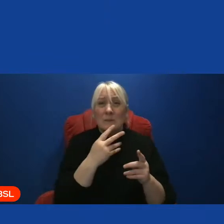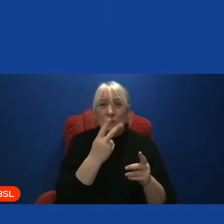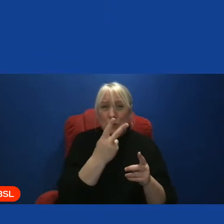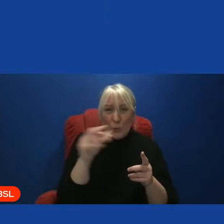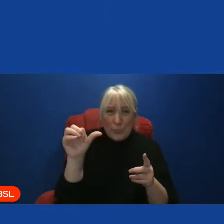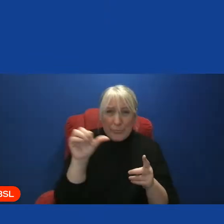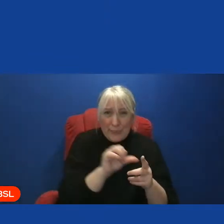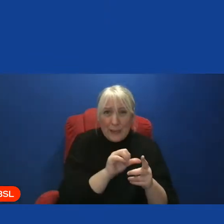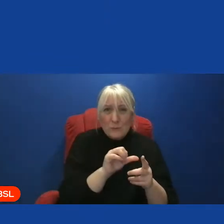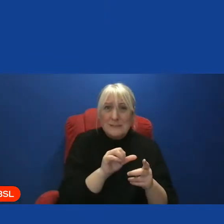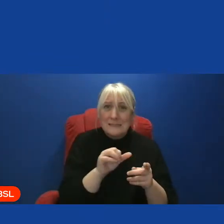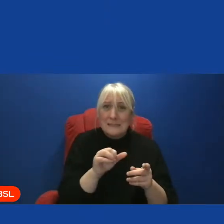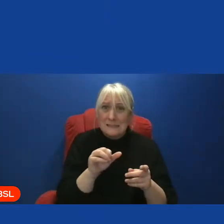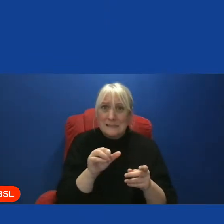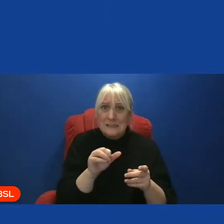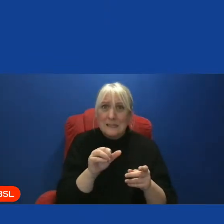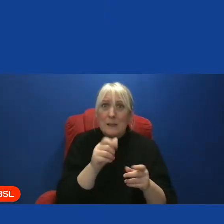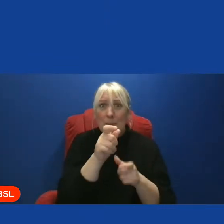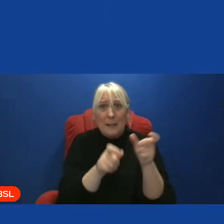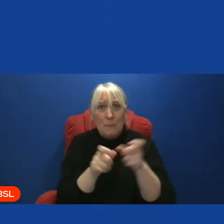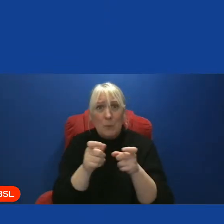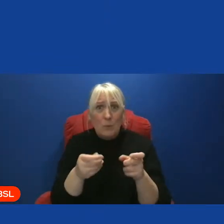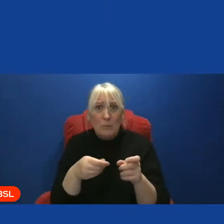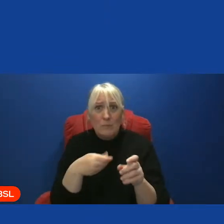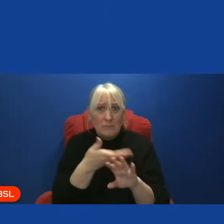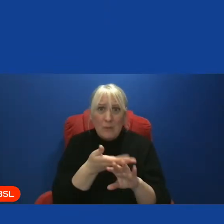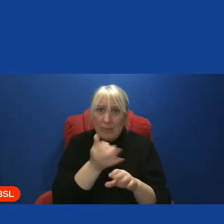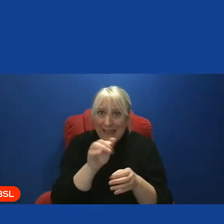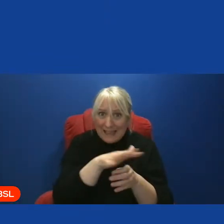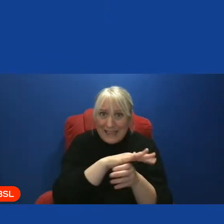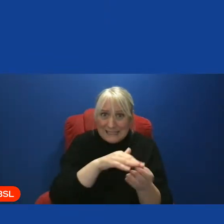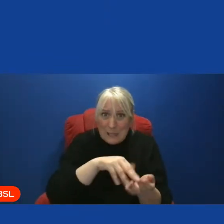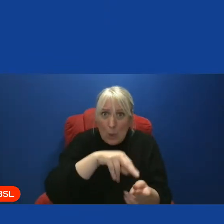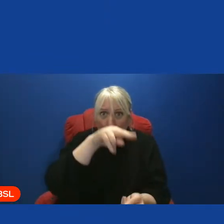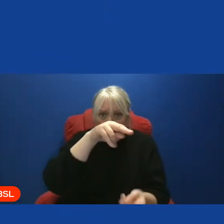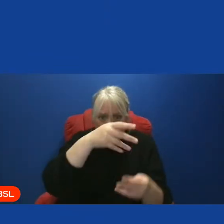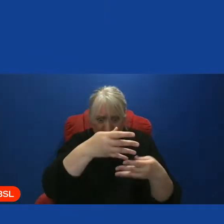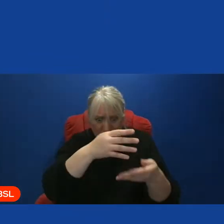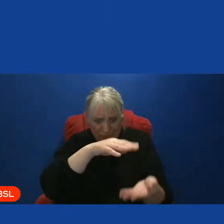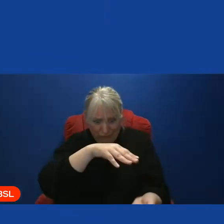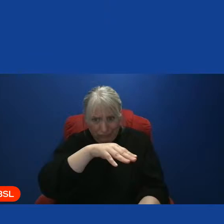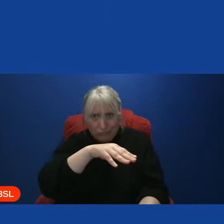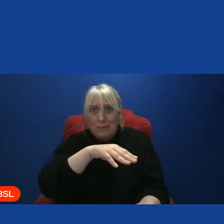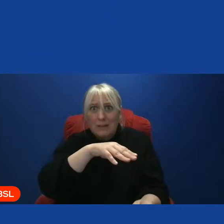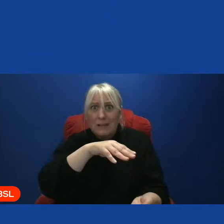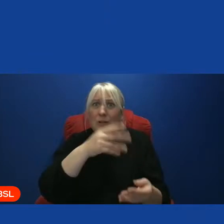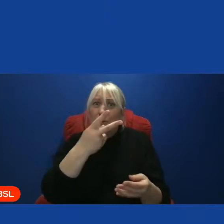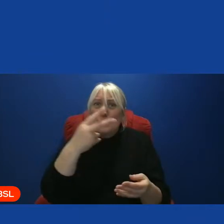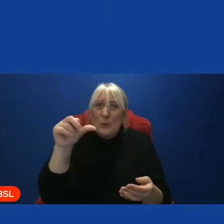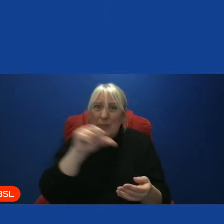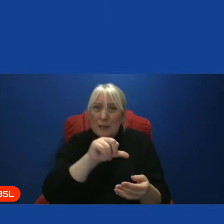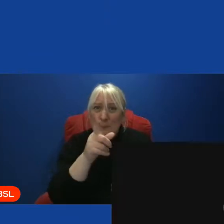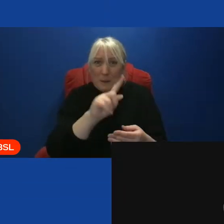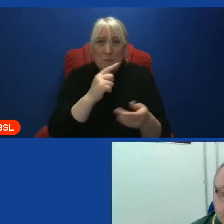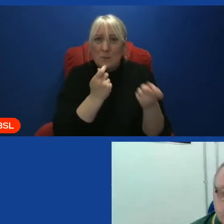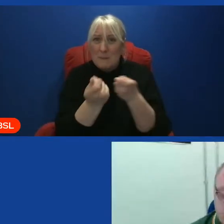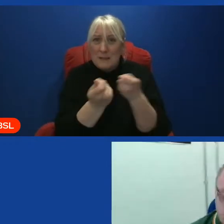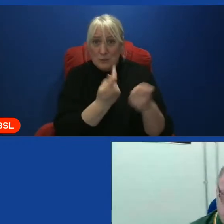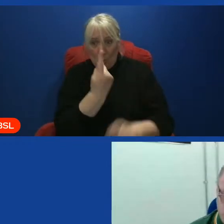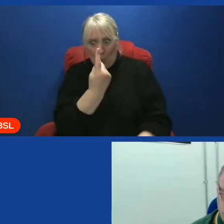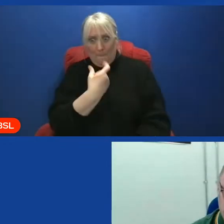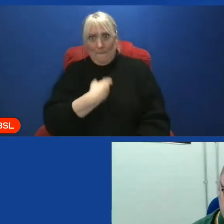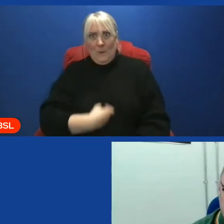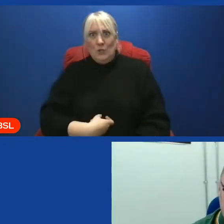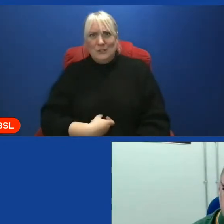2,000 cases in their workload, and yet we're told that we need to cut jobs in the civil service. How are you going to make that work? They talk about squaring